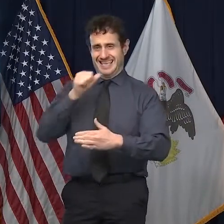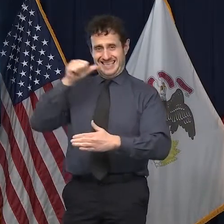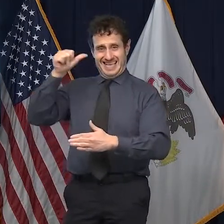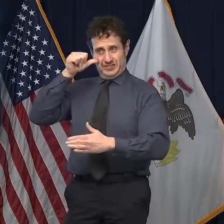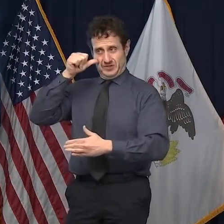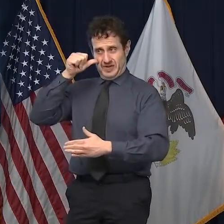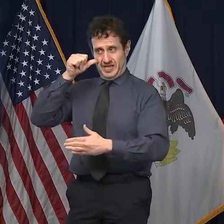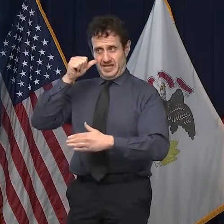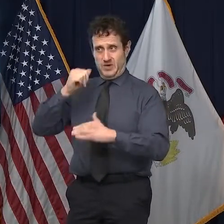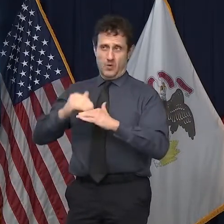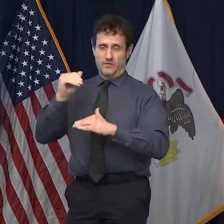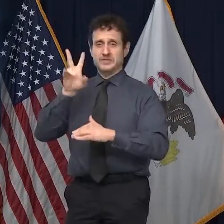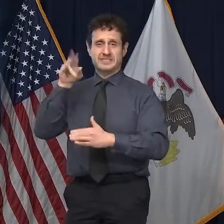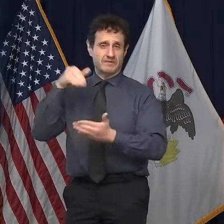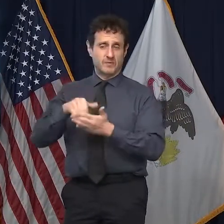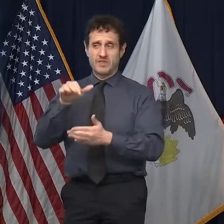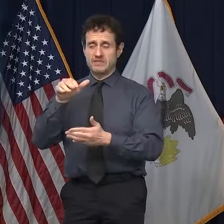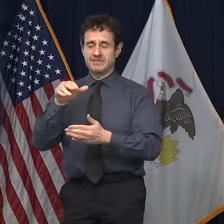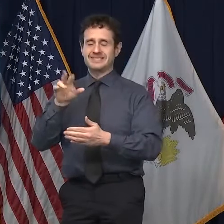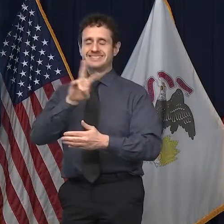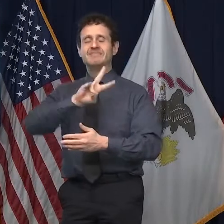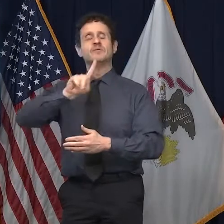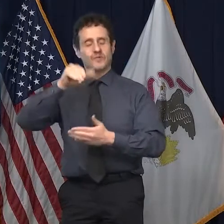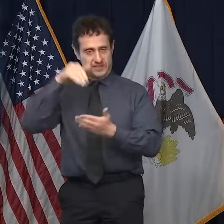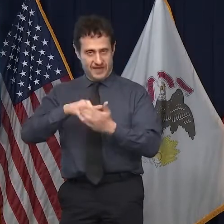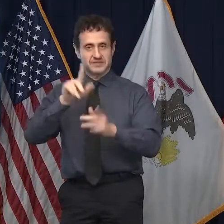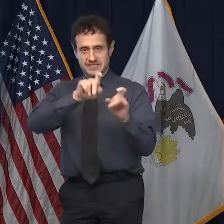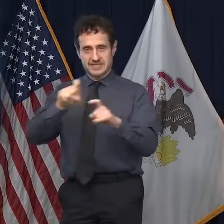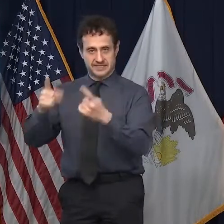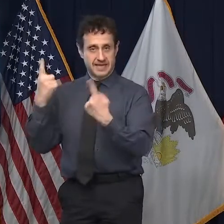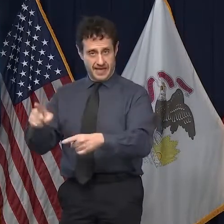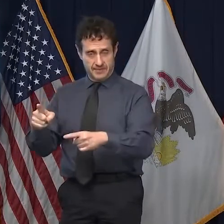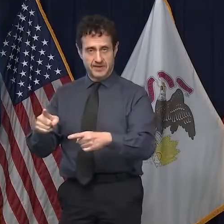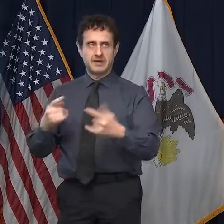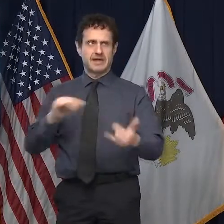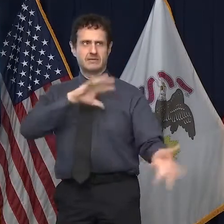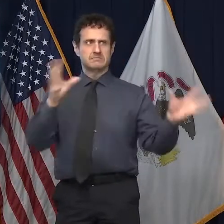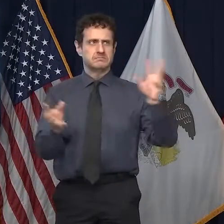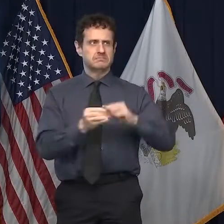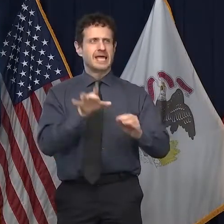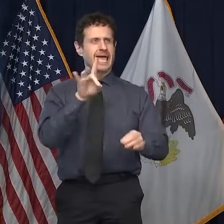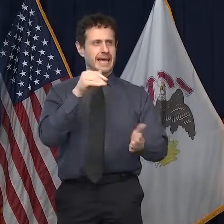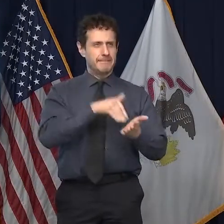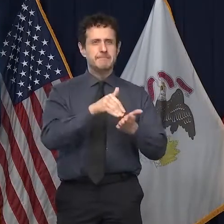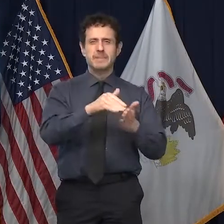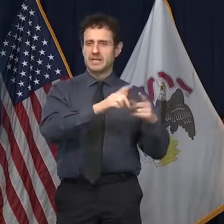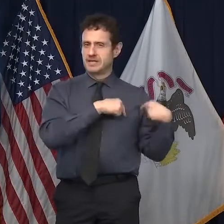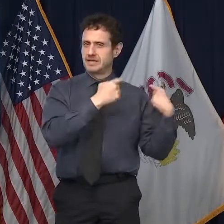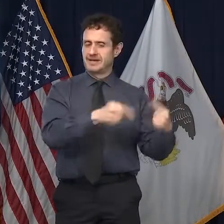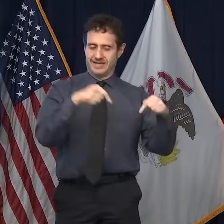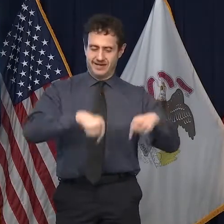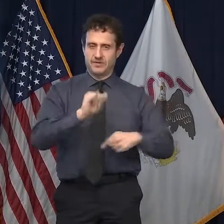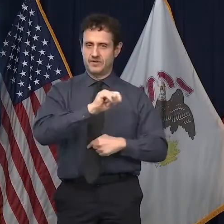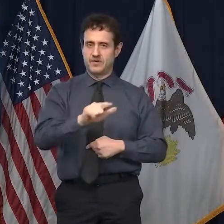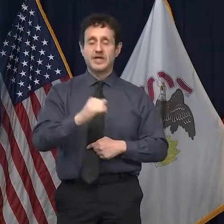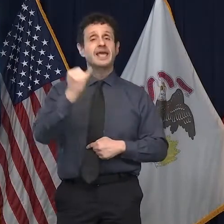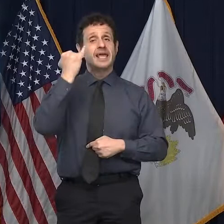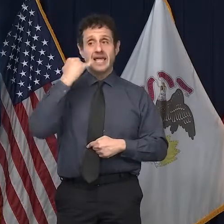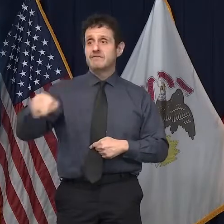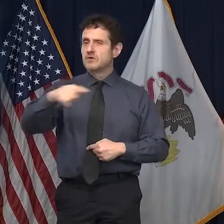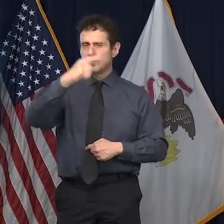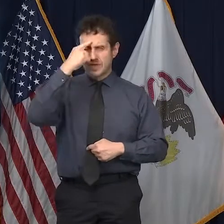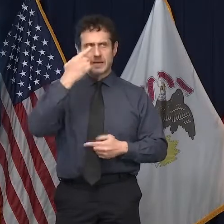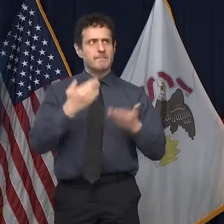yesterday, for a total of more than 8 million tests in the state. Again, if you have been exposed or think you could have